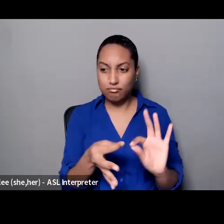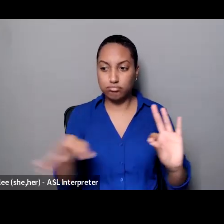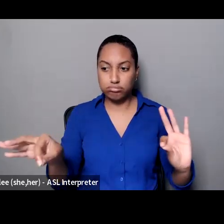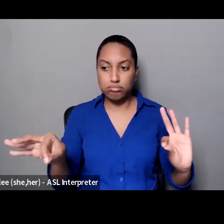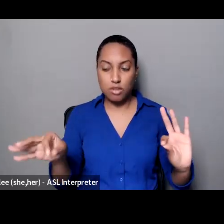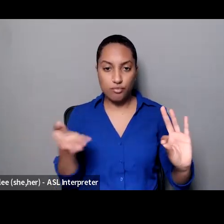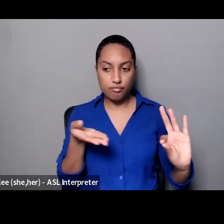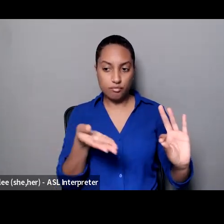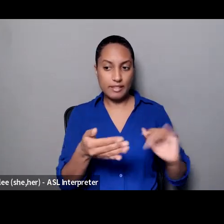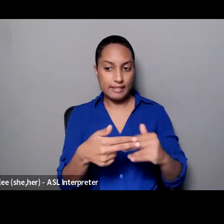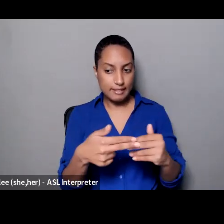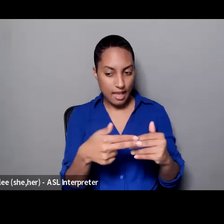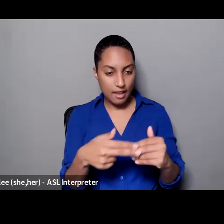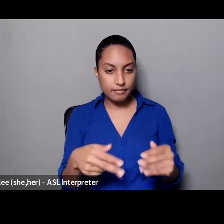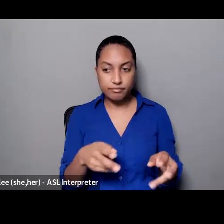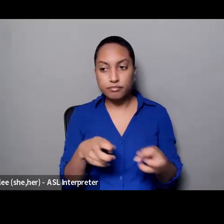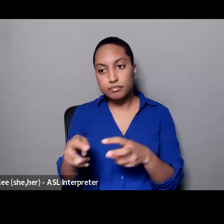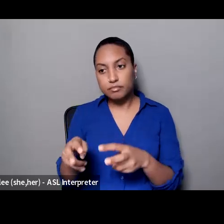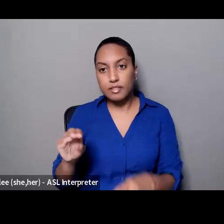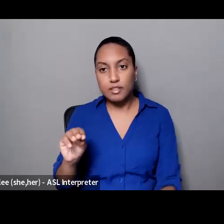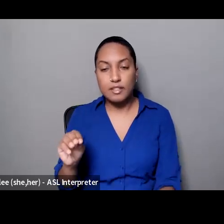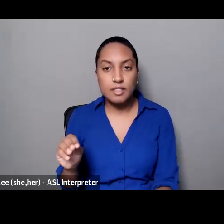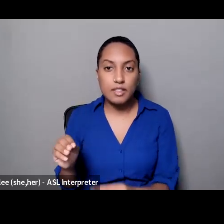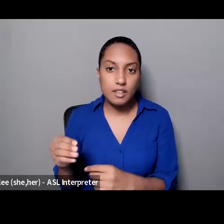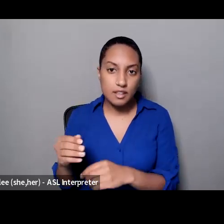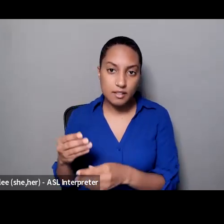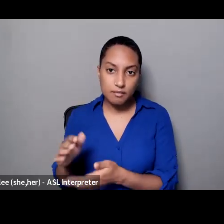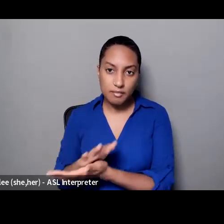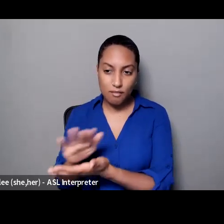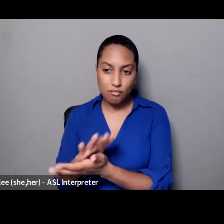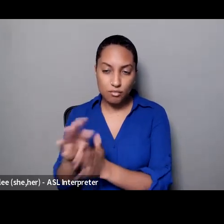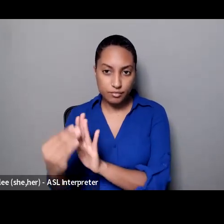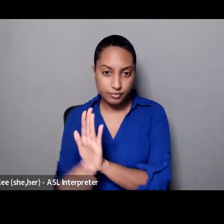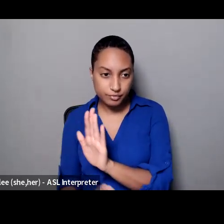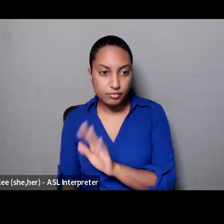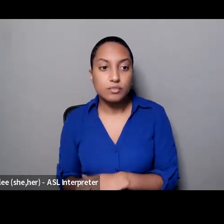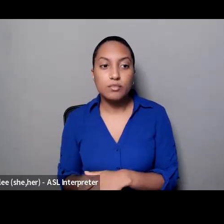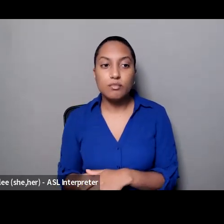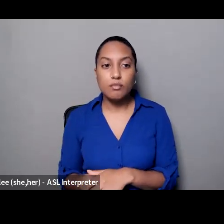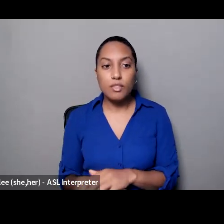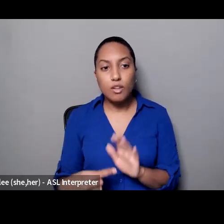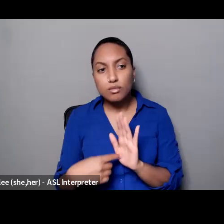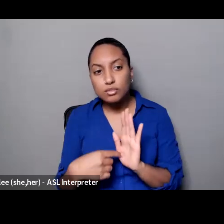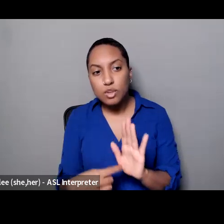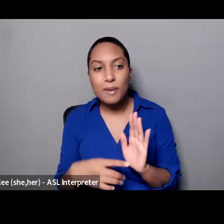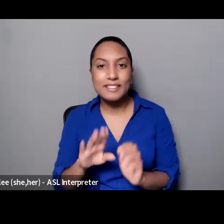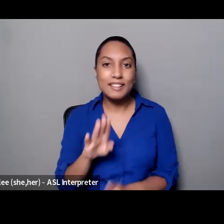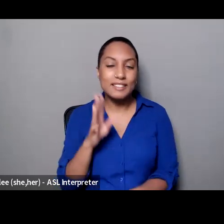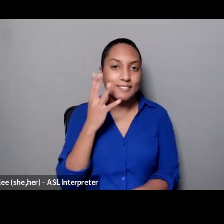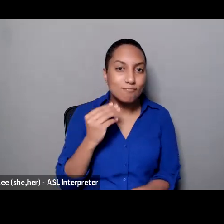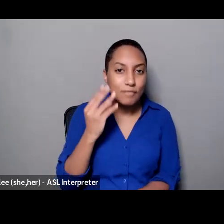to advance to be an international leader and an international traveler. And